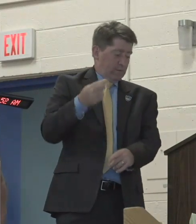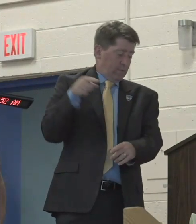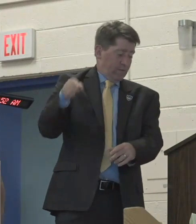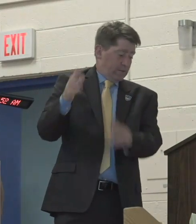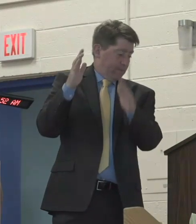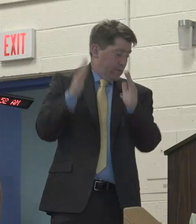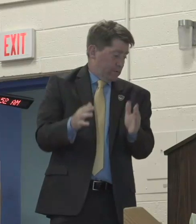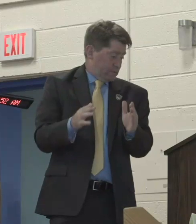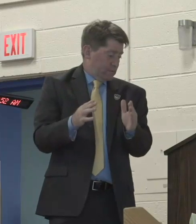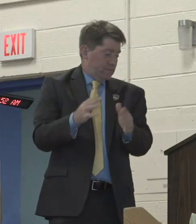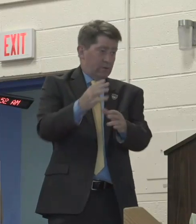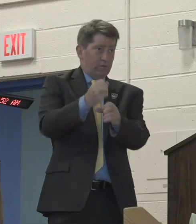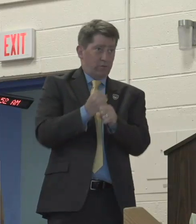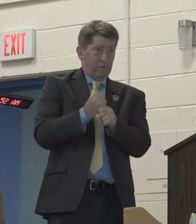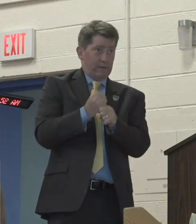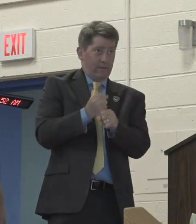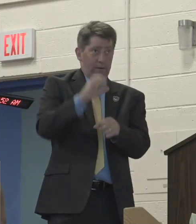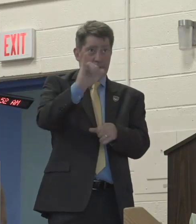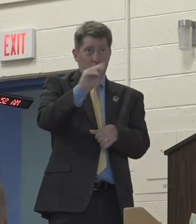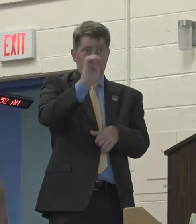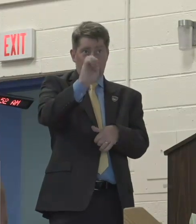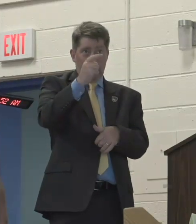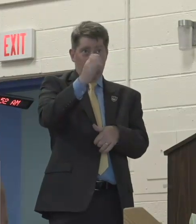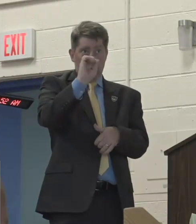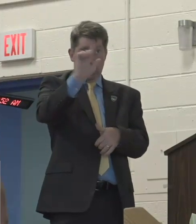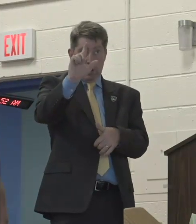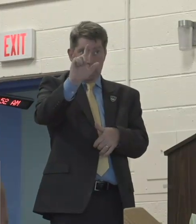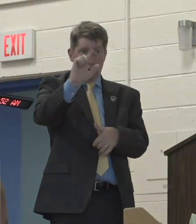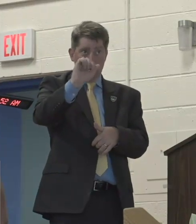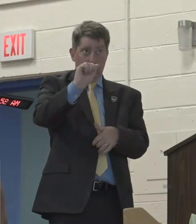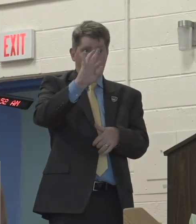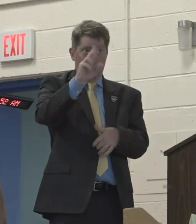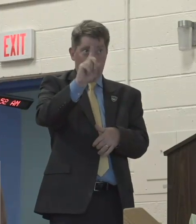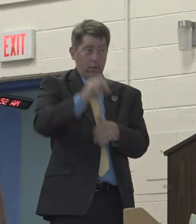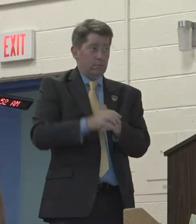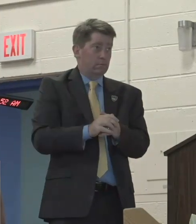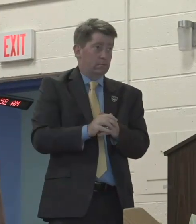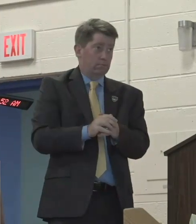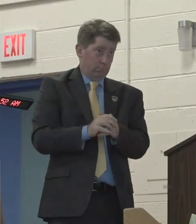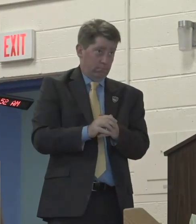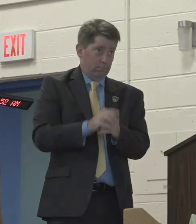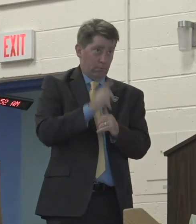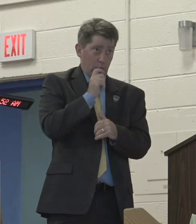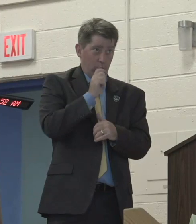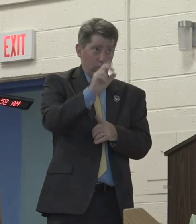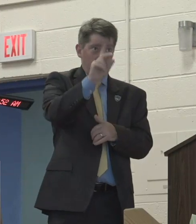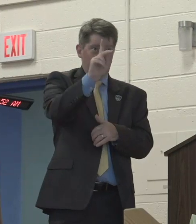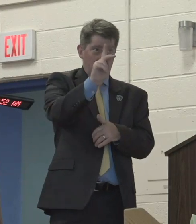to empathize with others. And the person receiving the Jane Goodall Award is